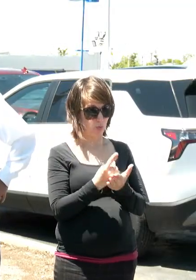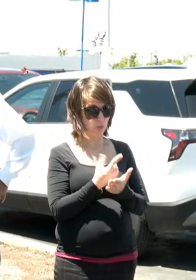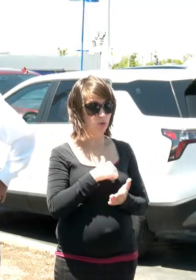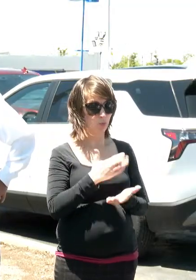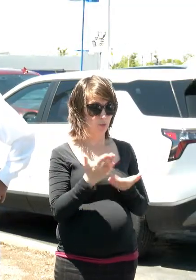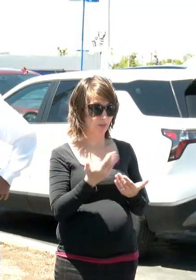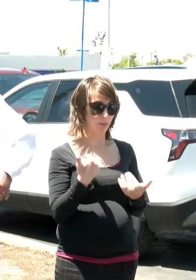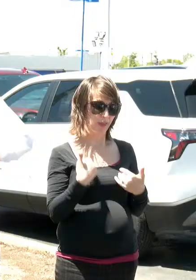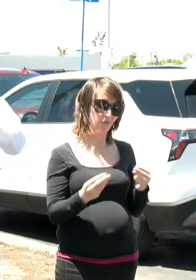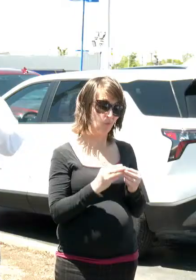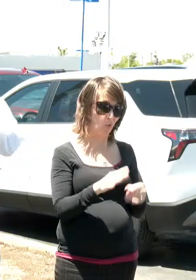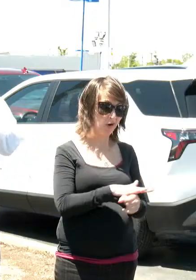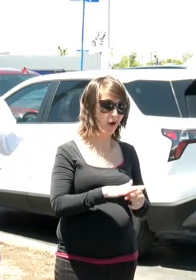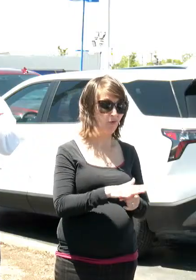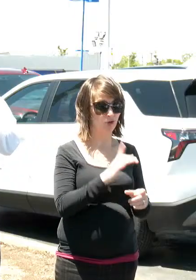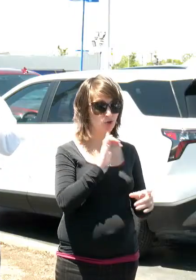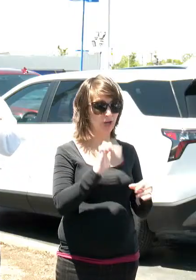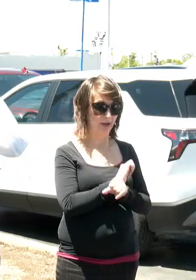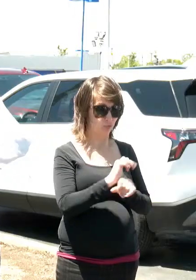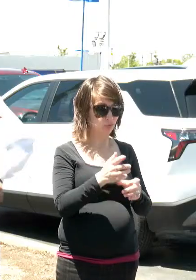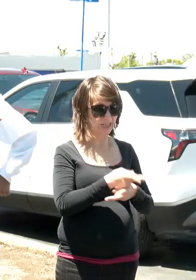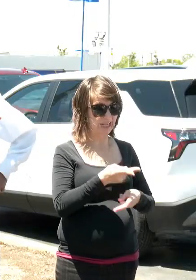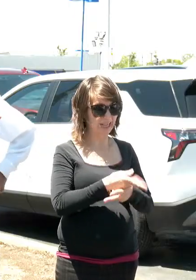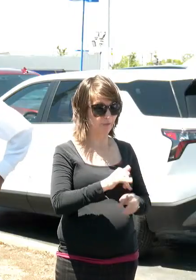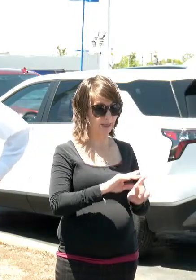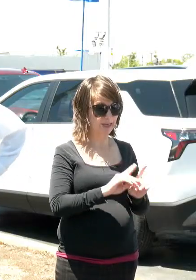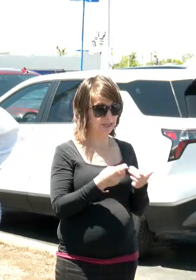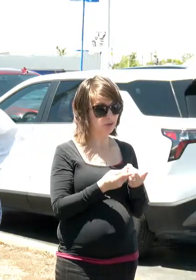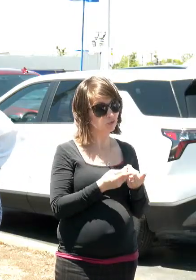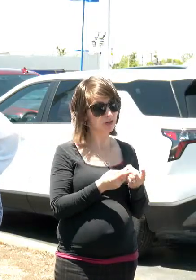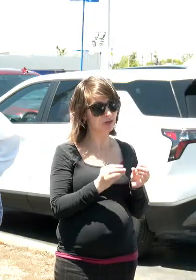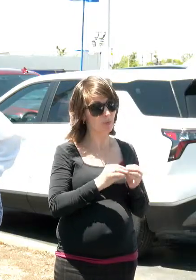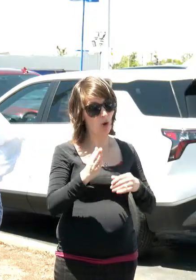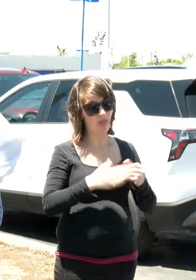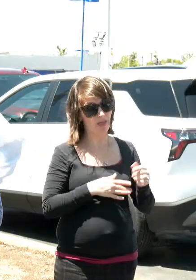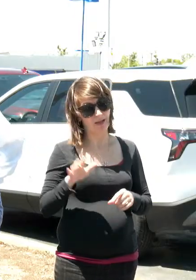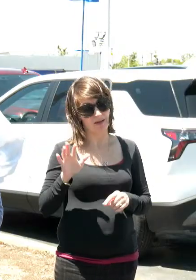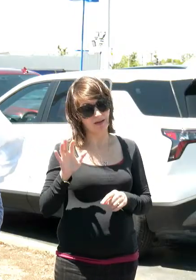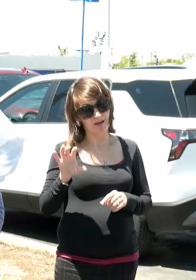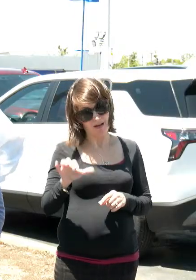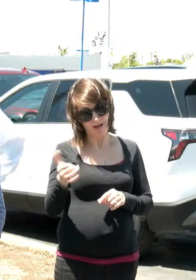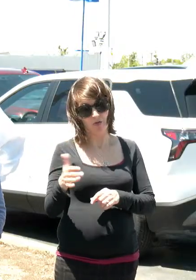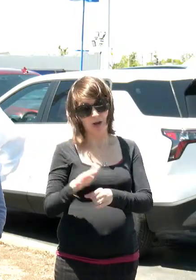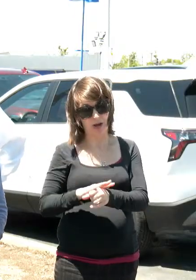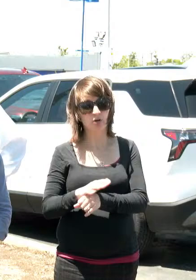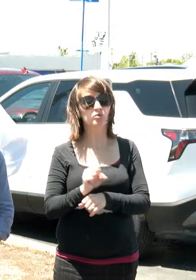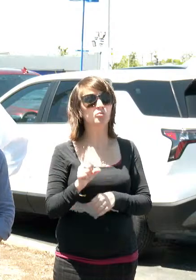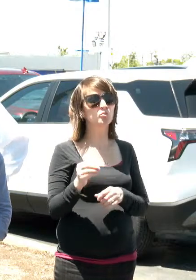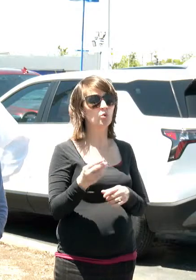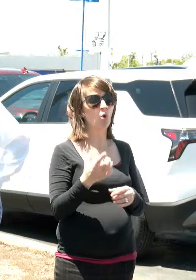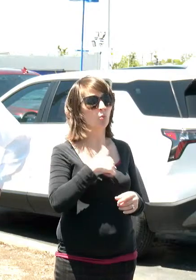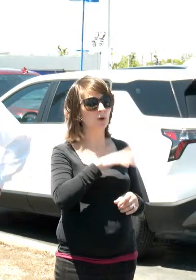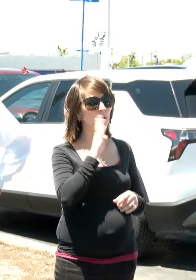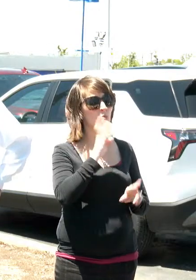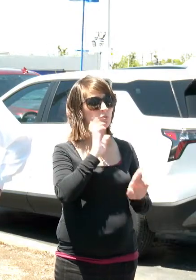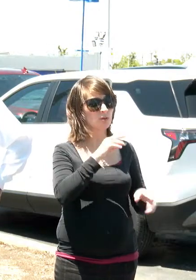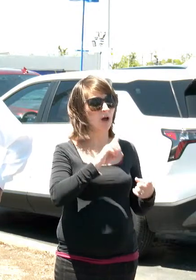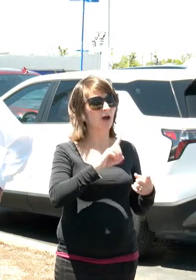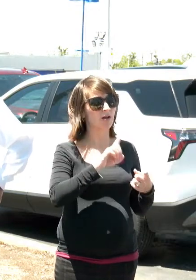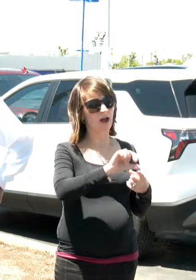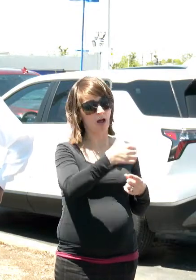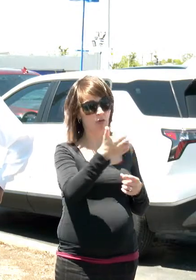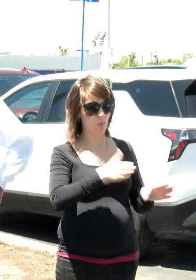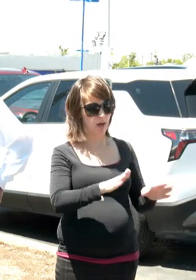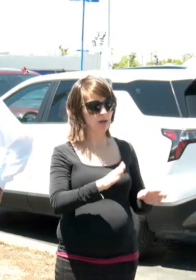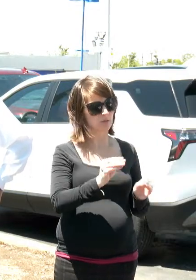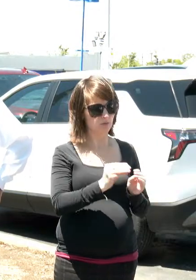in the districts as we're doing this area. So we're going to respond in the same way that we do in a professional